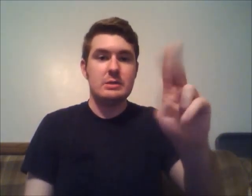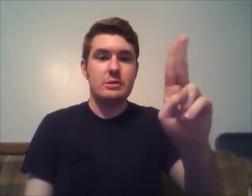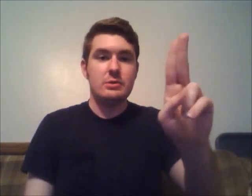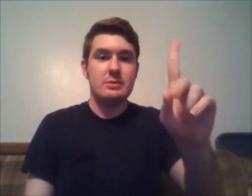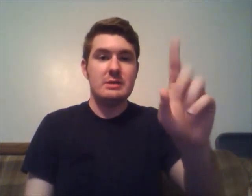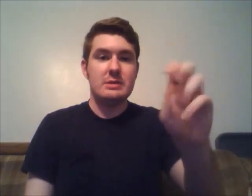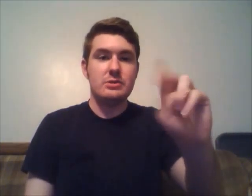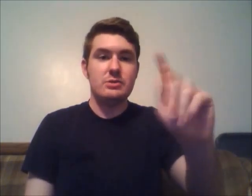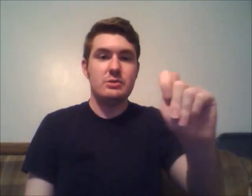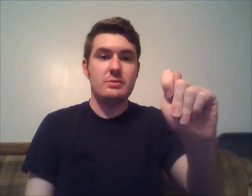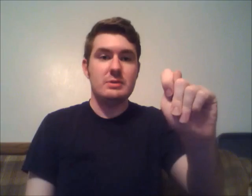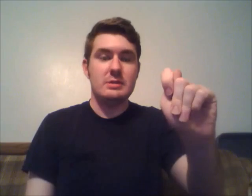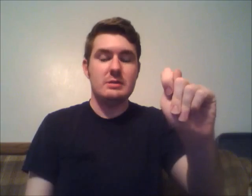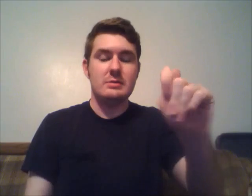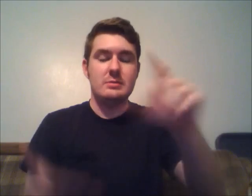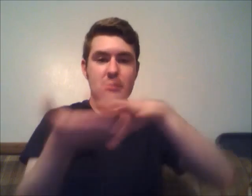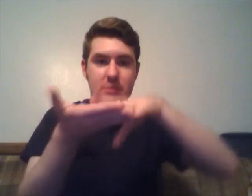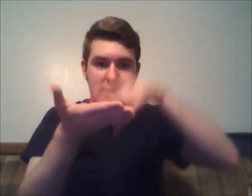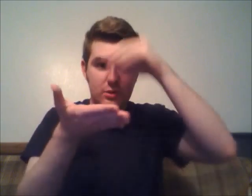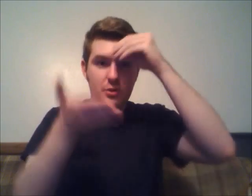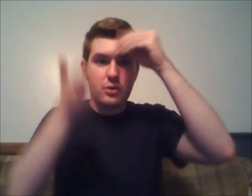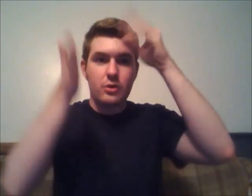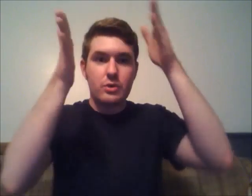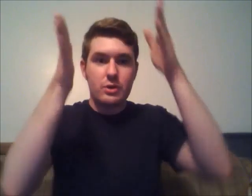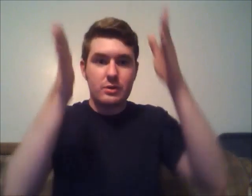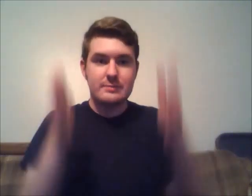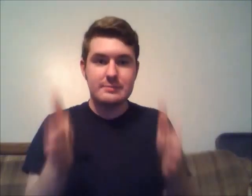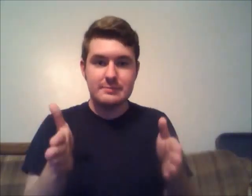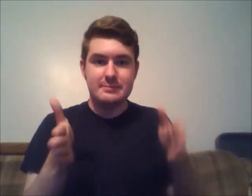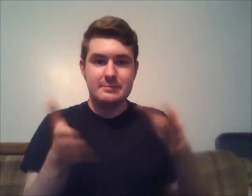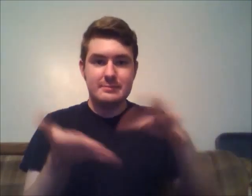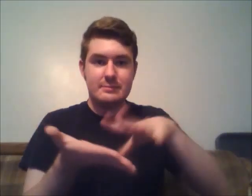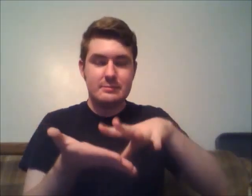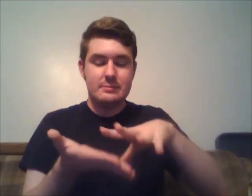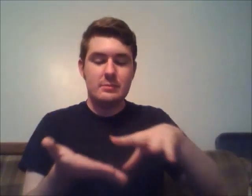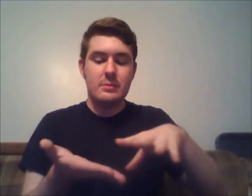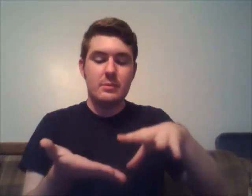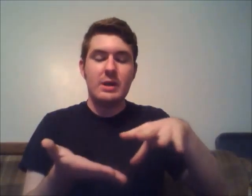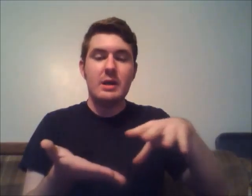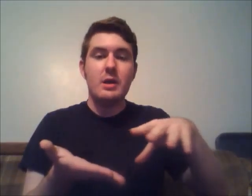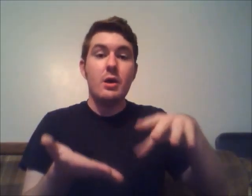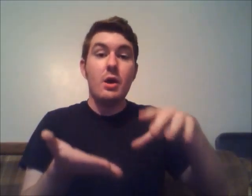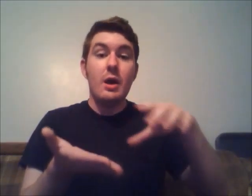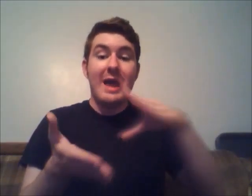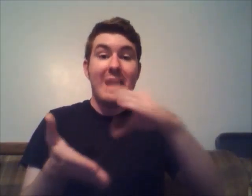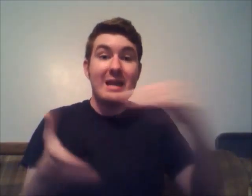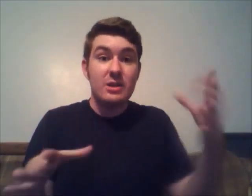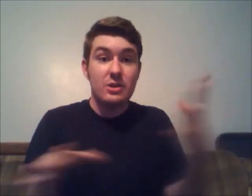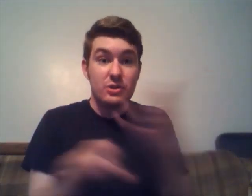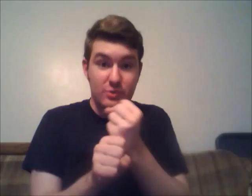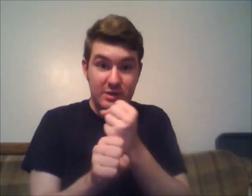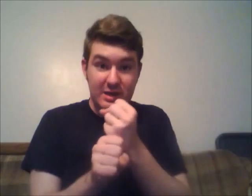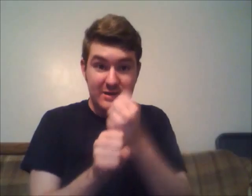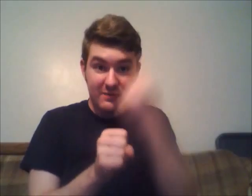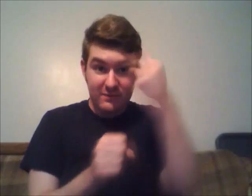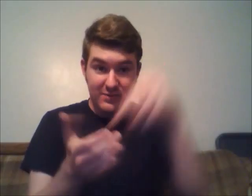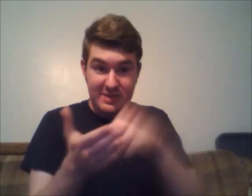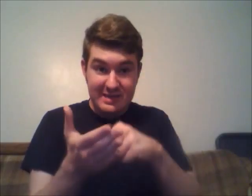S-T-U, student. So learner. Right? And the shortcut for this